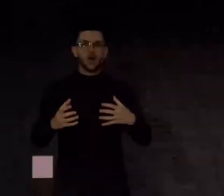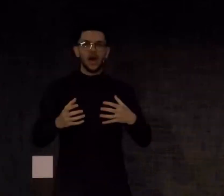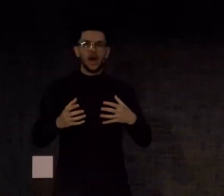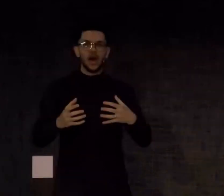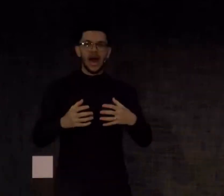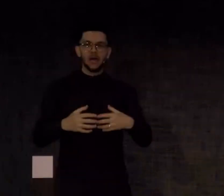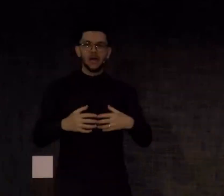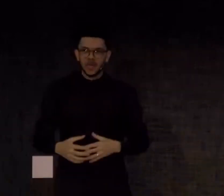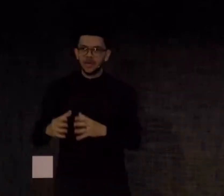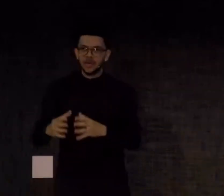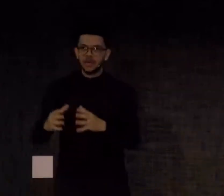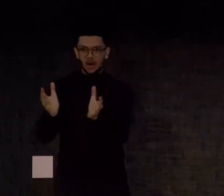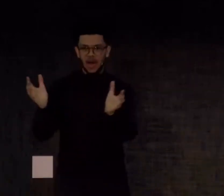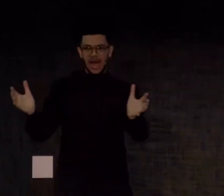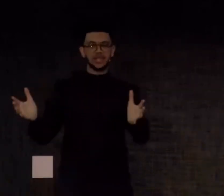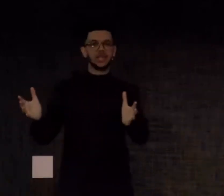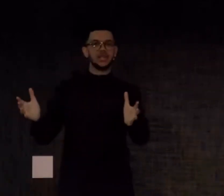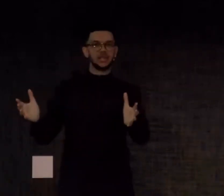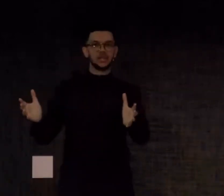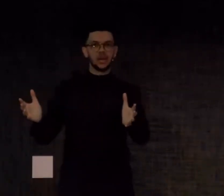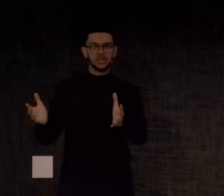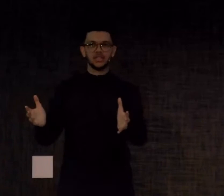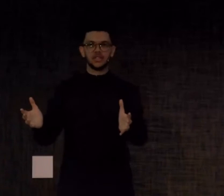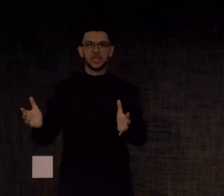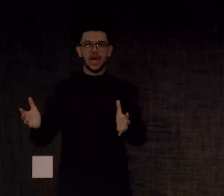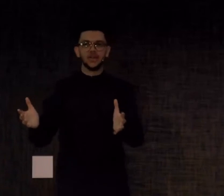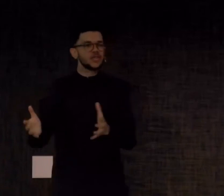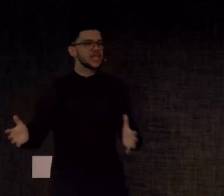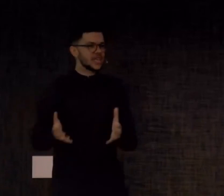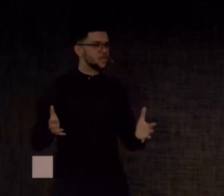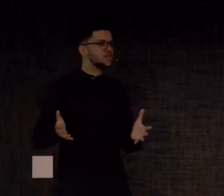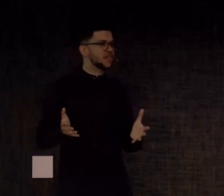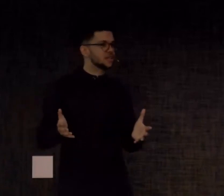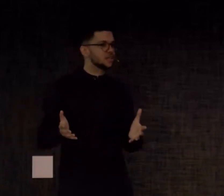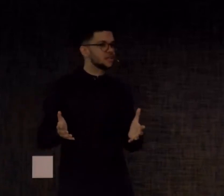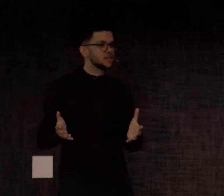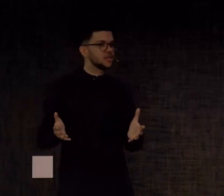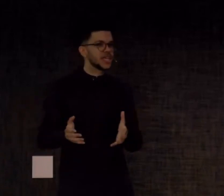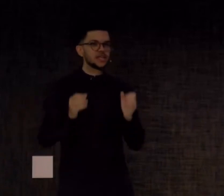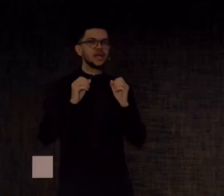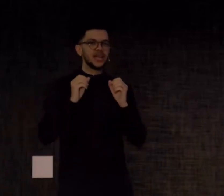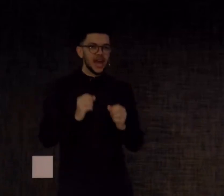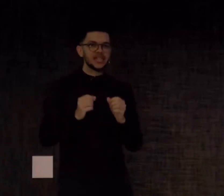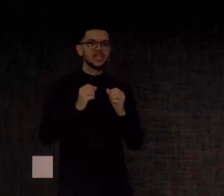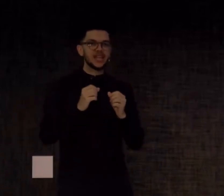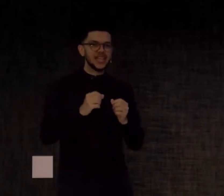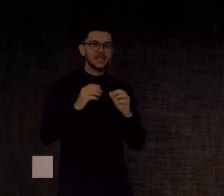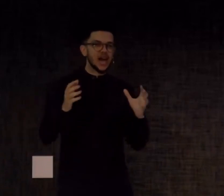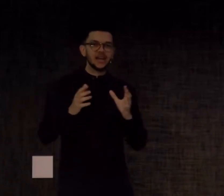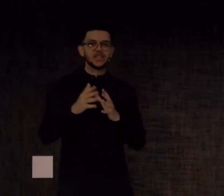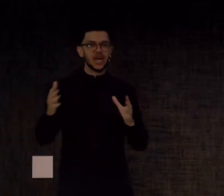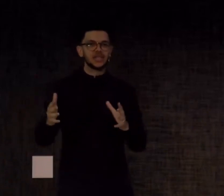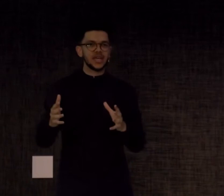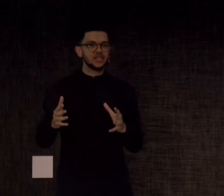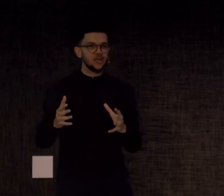How is political power actually constituted, and who says that's perfect? Who says in